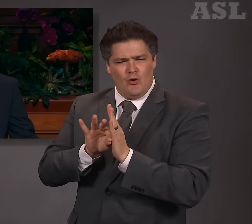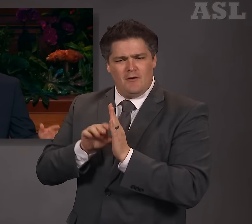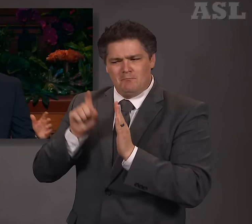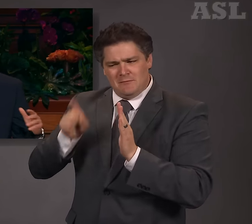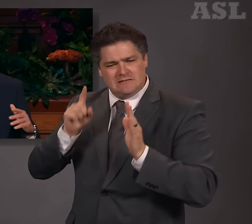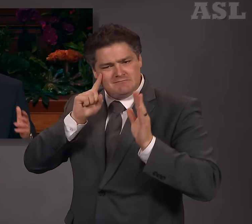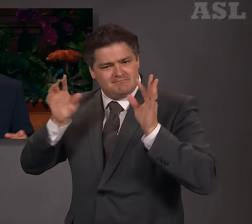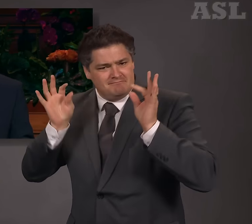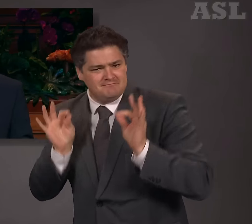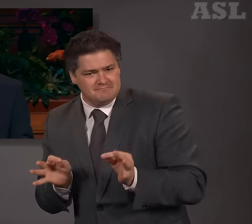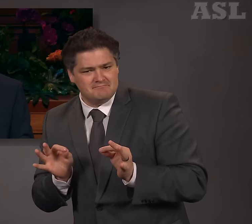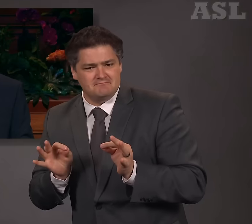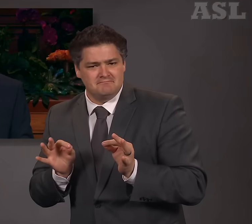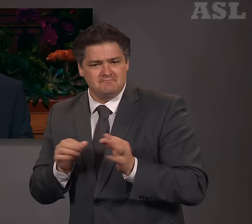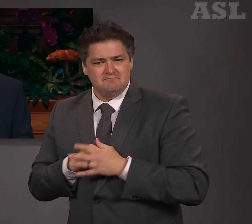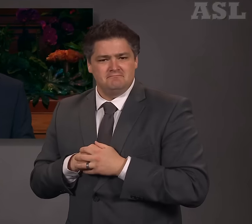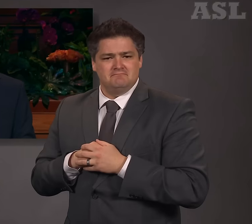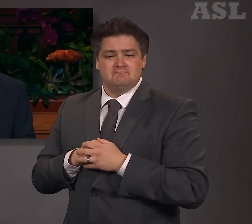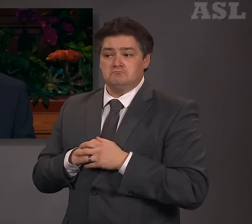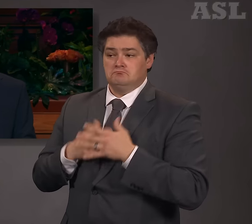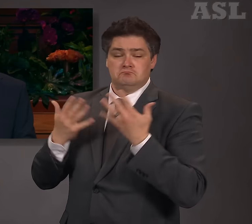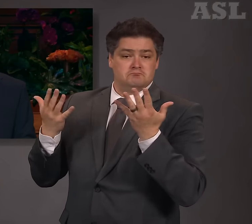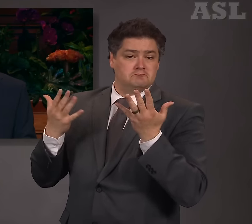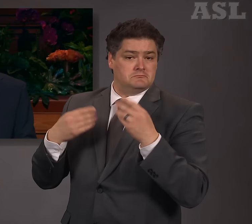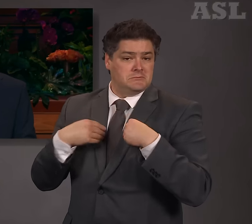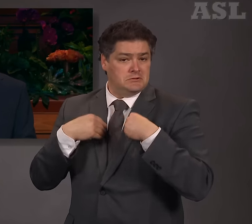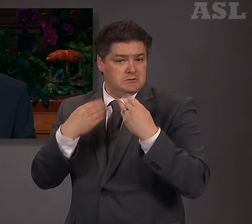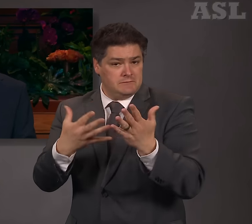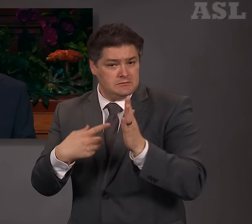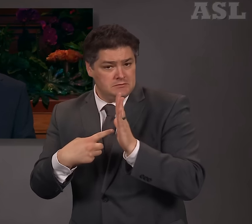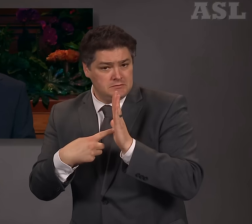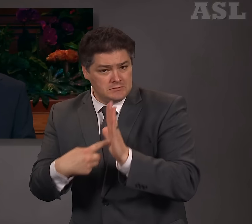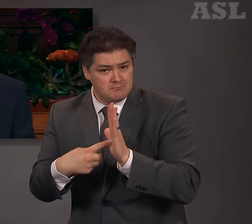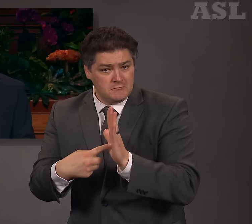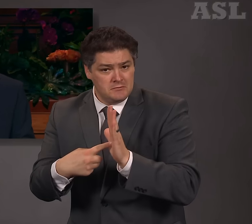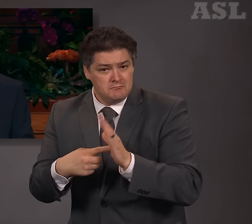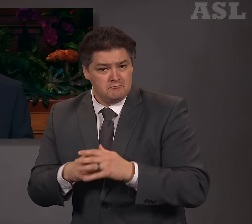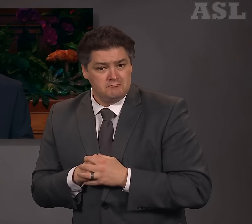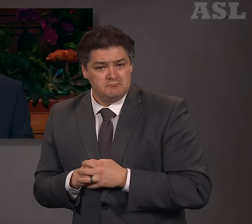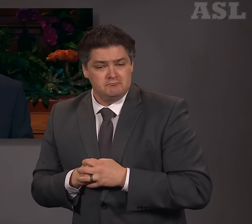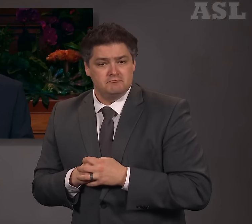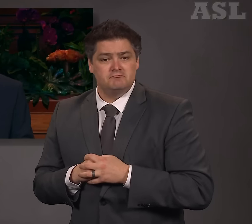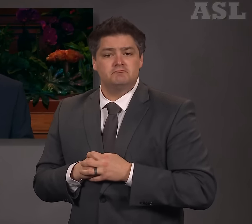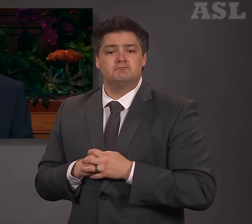In life, we constantly confront many important choices. For example,